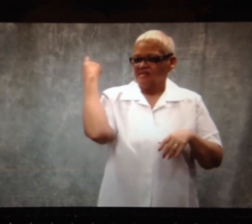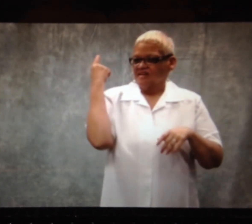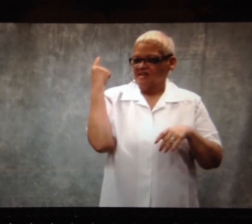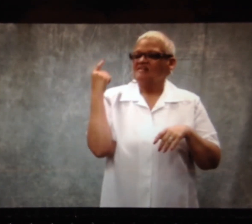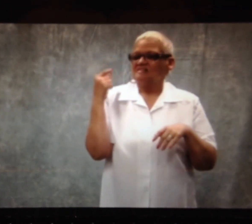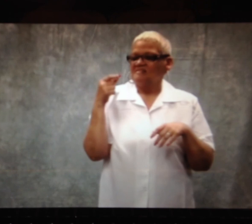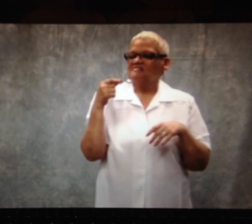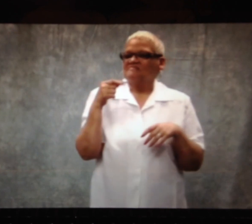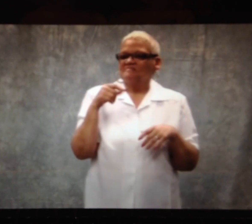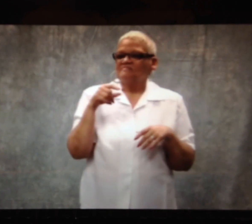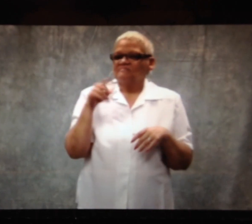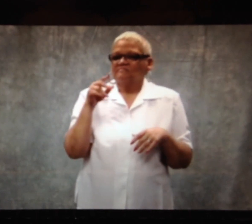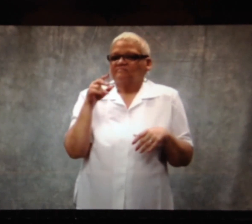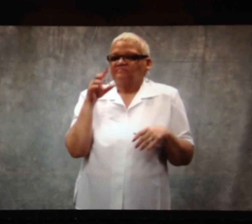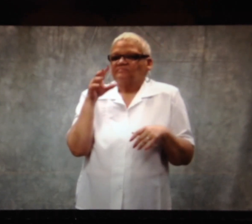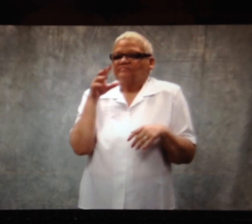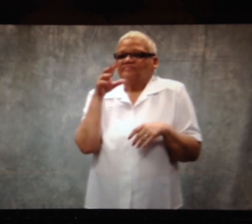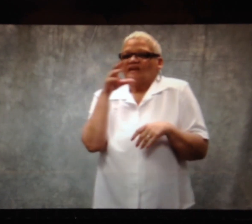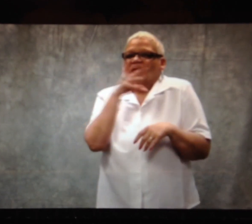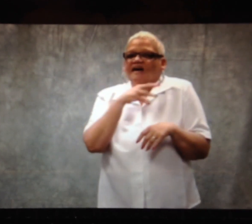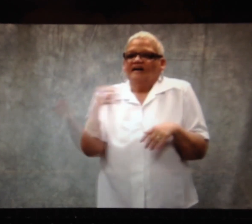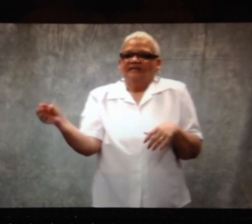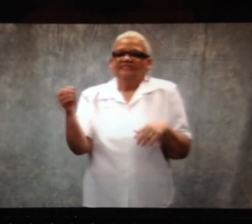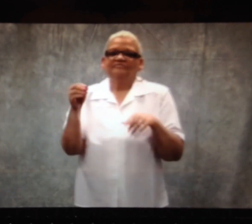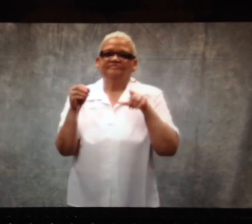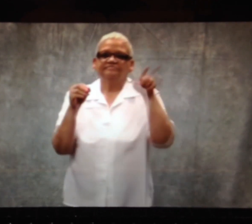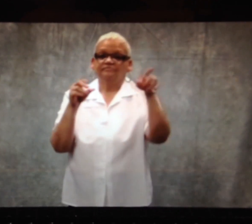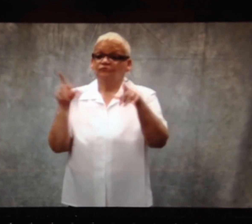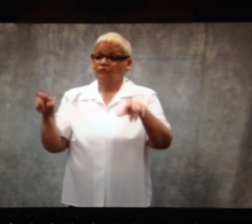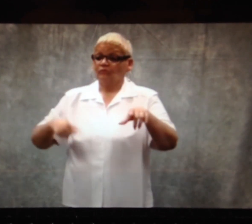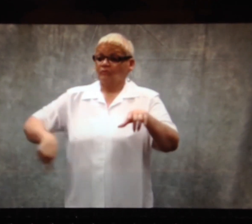I'm a big advocate and supporter of Black and deaf individuals.